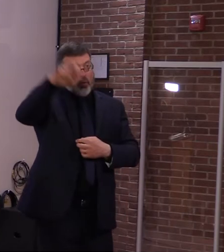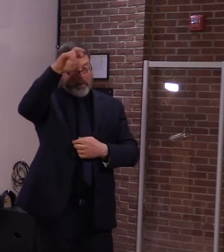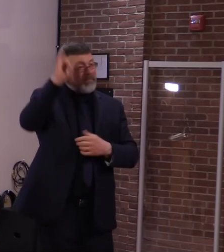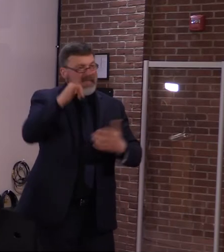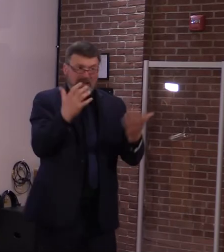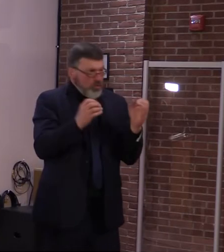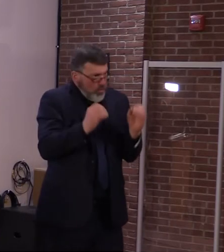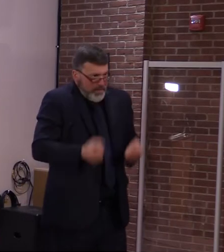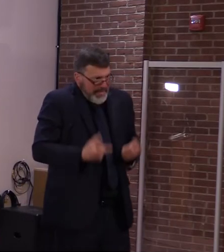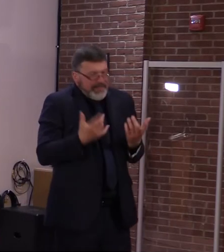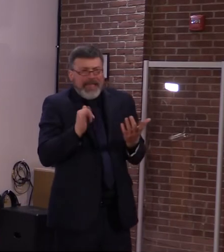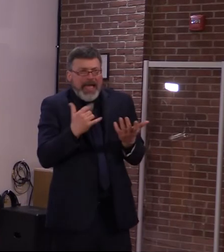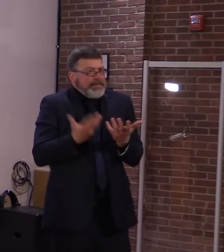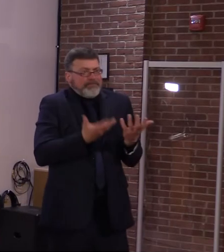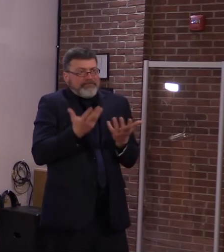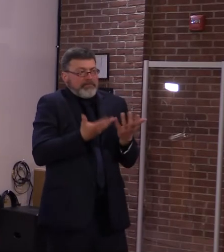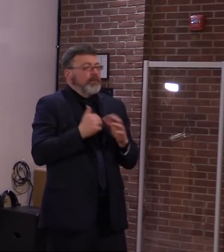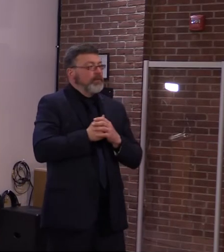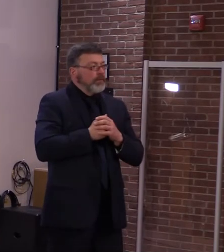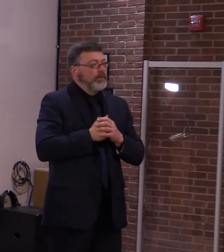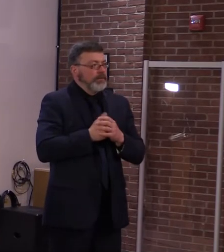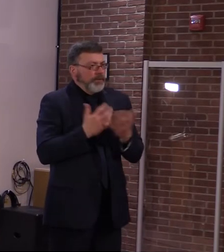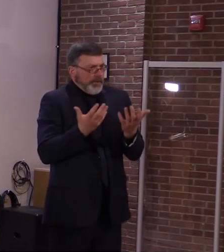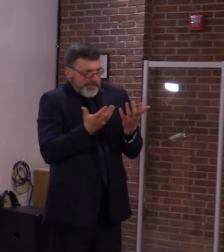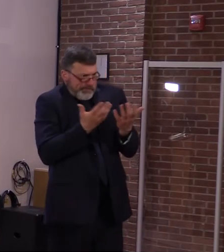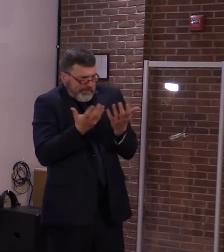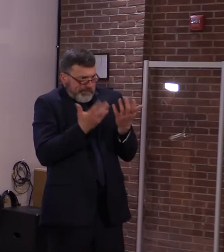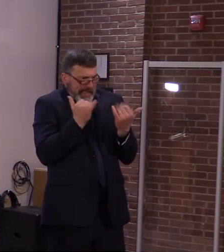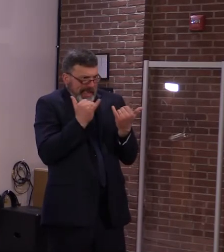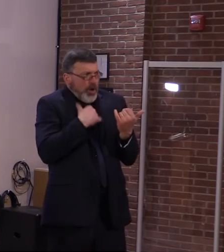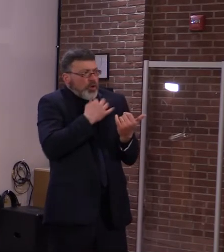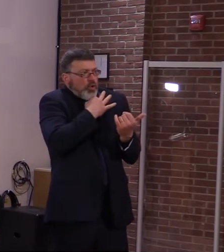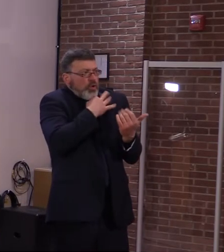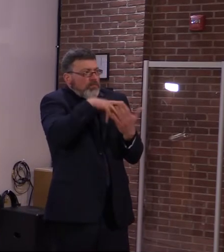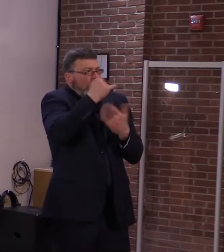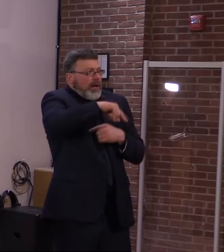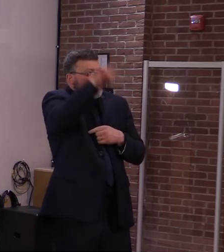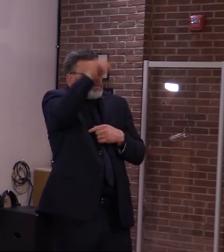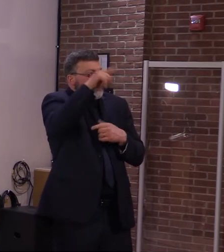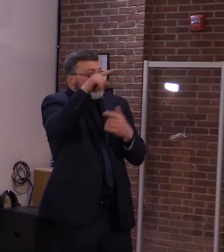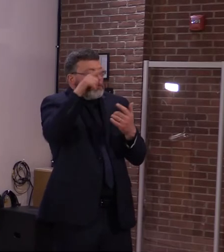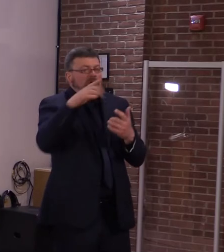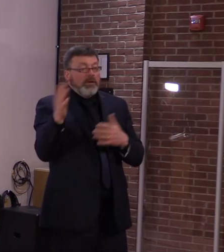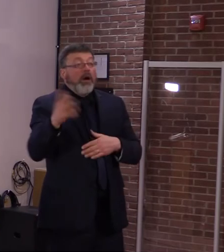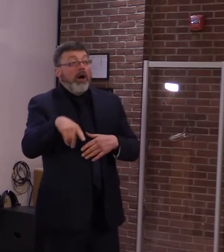Yeah, exactly. I mean, their investors can go forward to get their